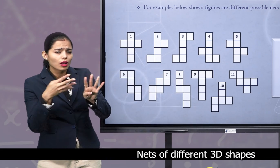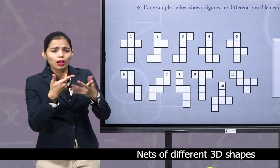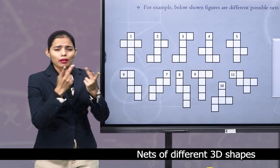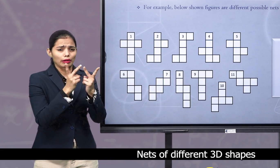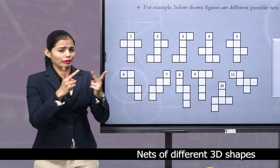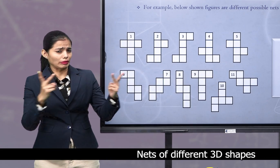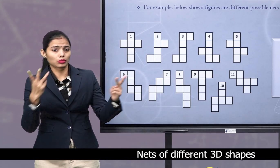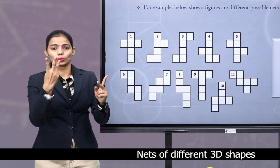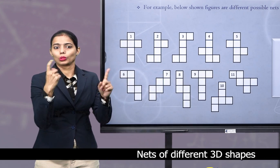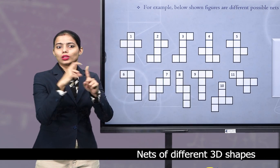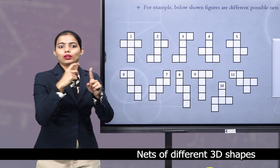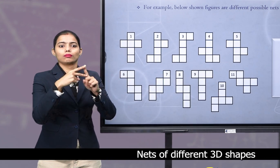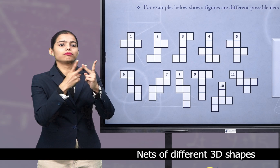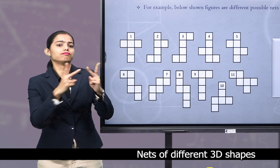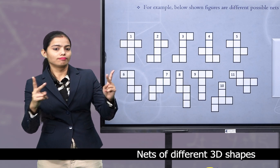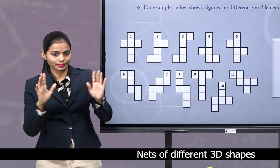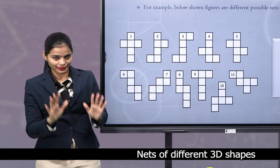Nets of different 3D shapes.